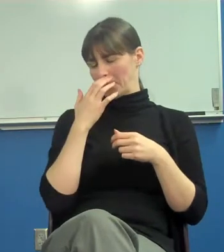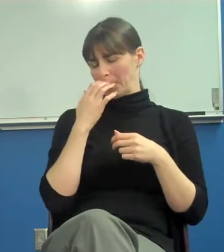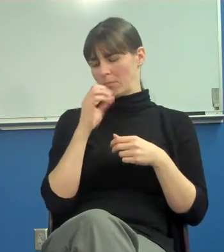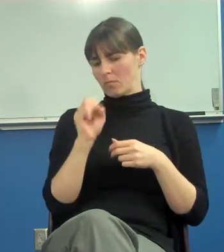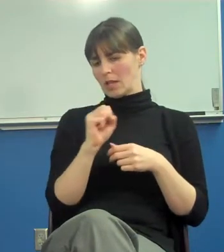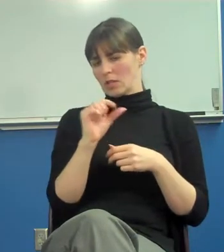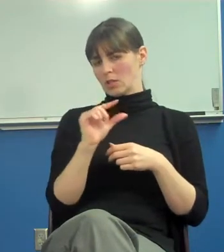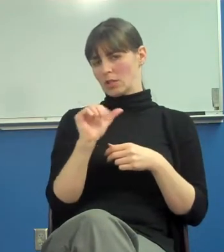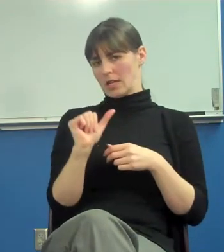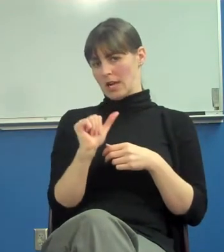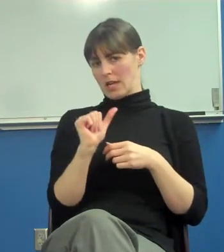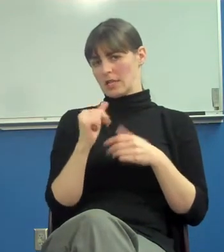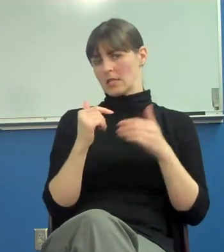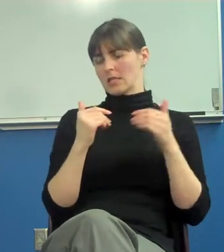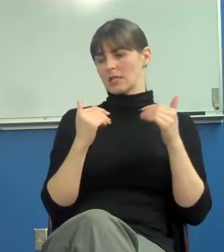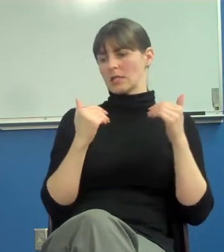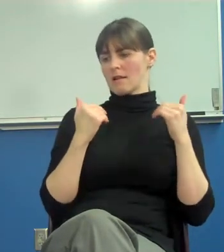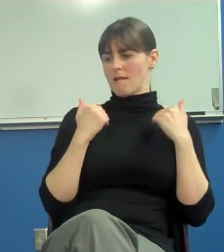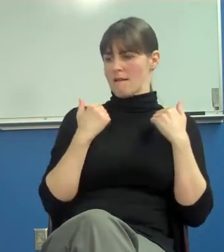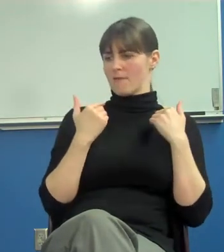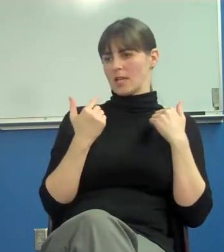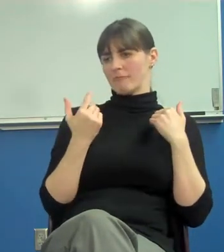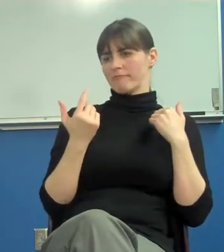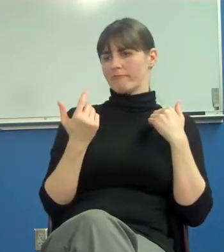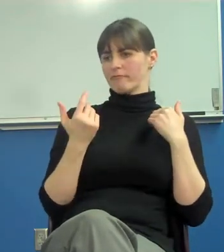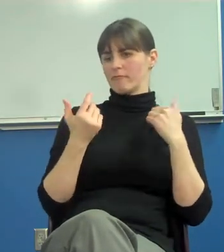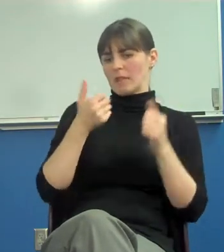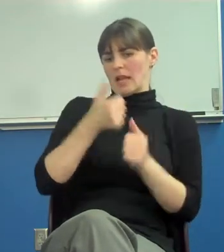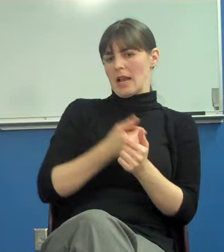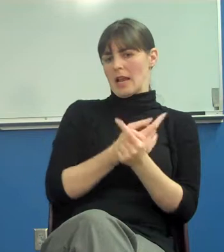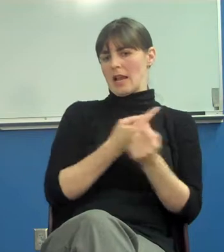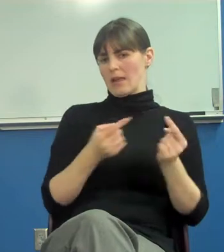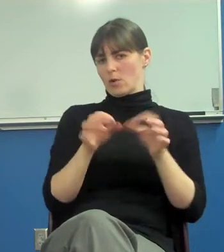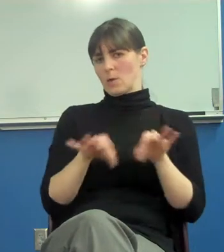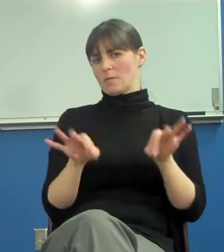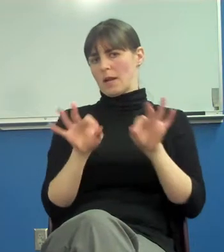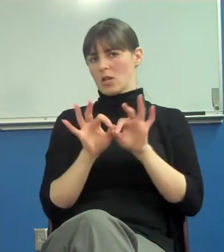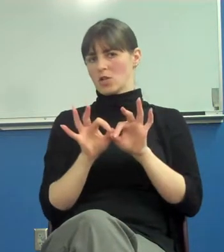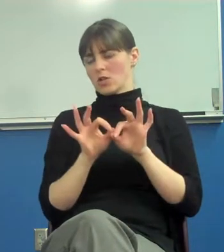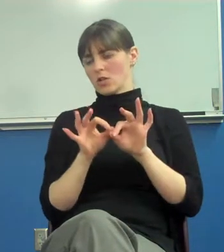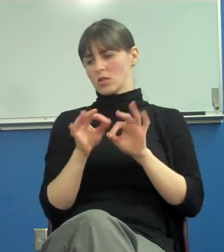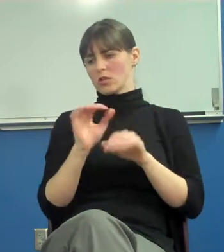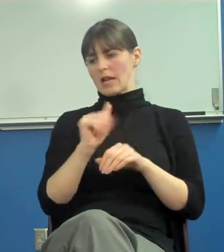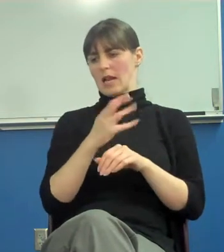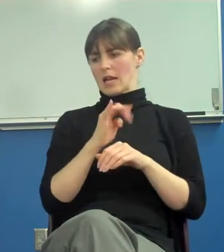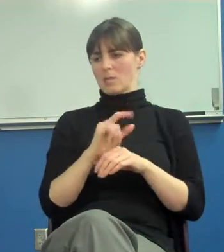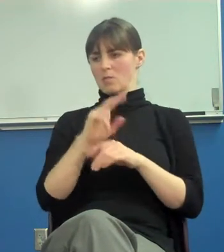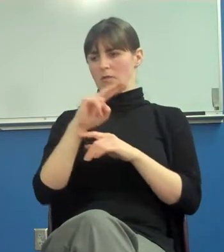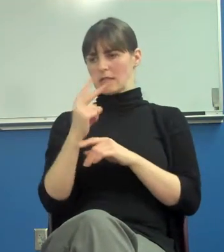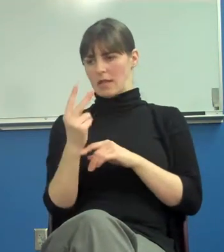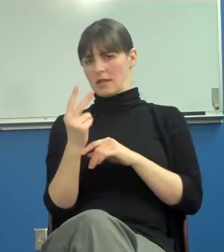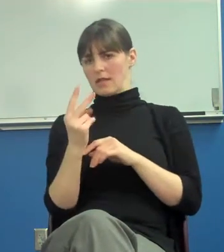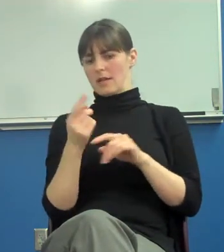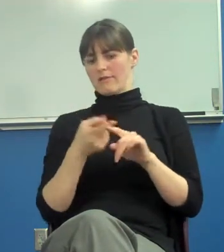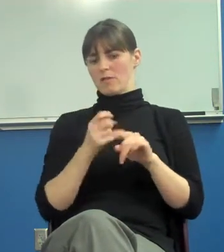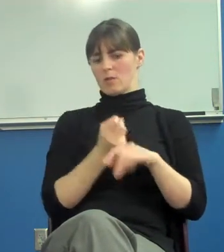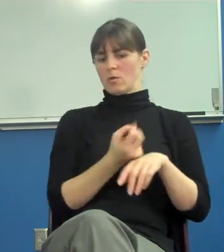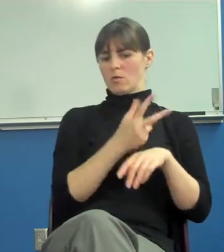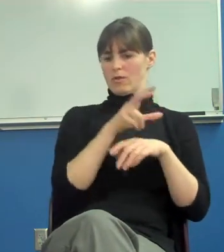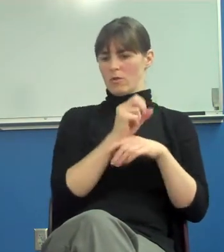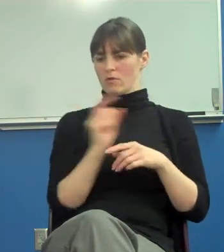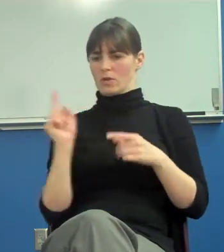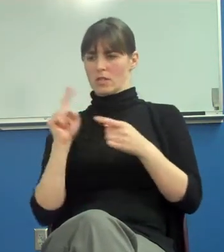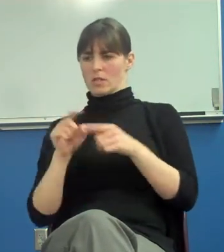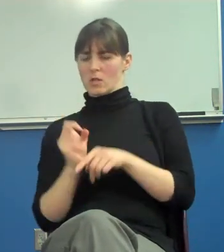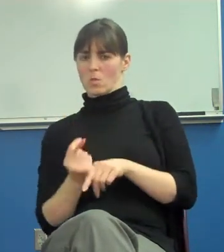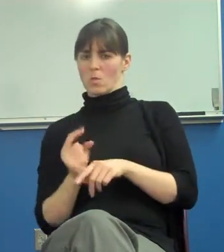SGA is having a Everyone Matters on April 2nd from 12:30 to 1:30, and it's basically they're going to have